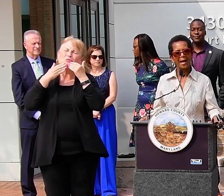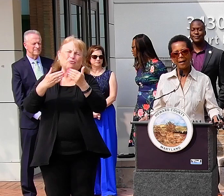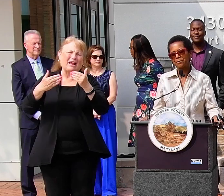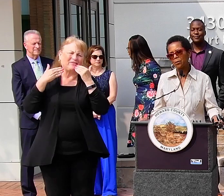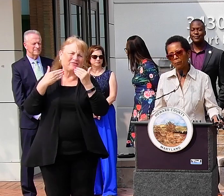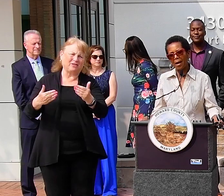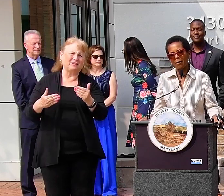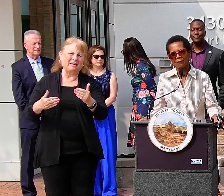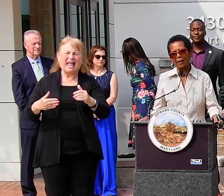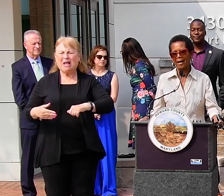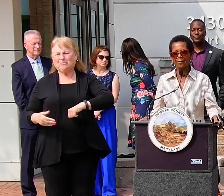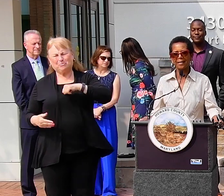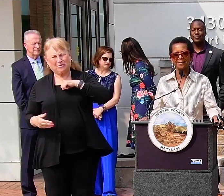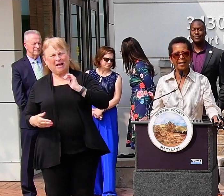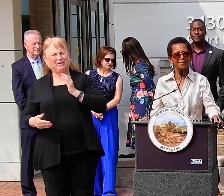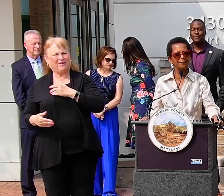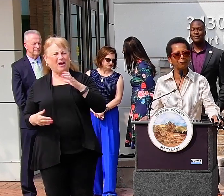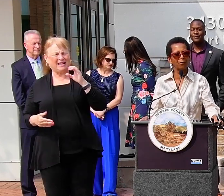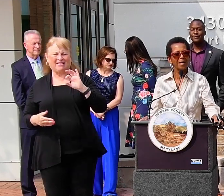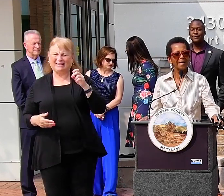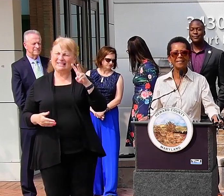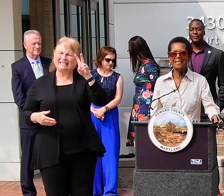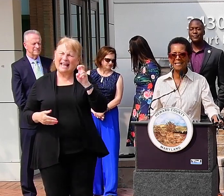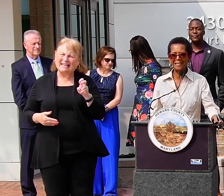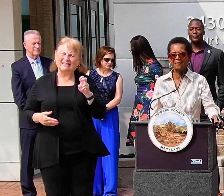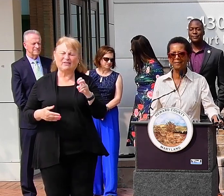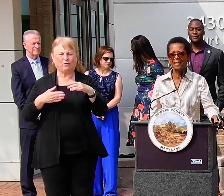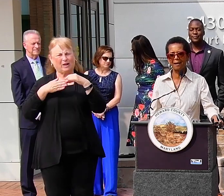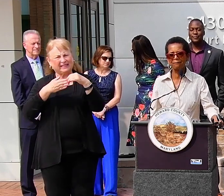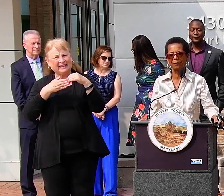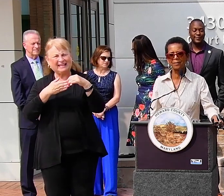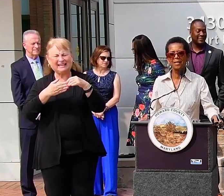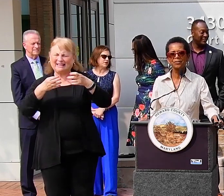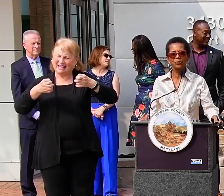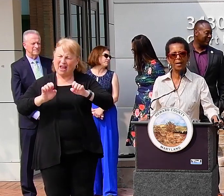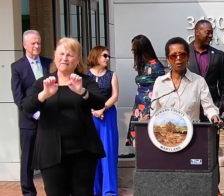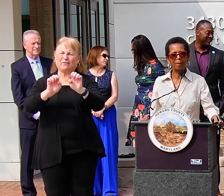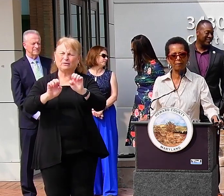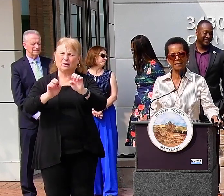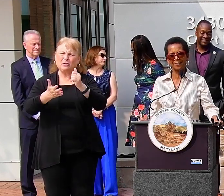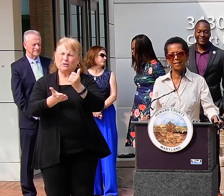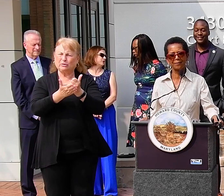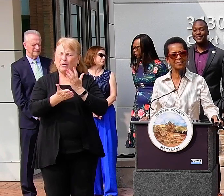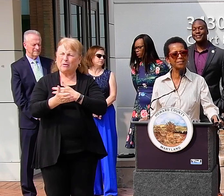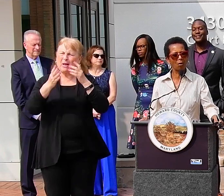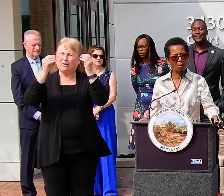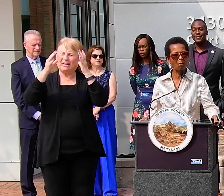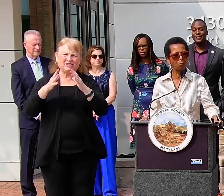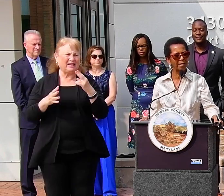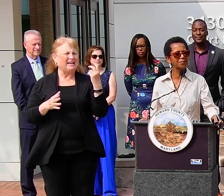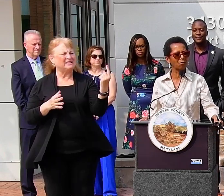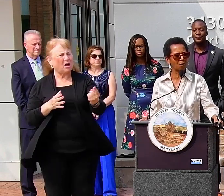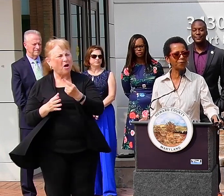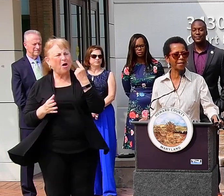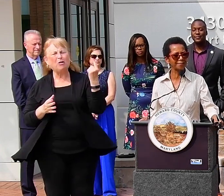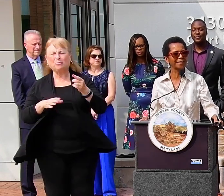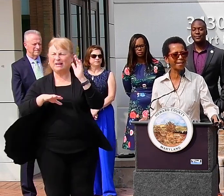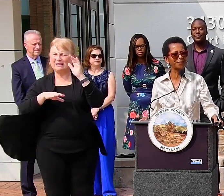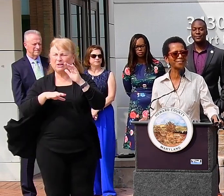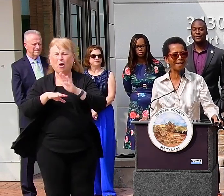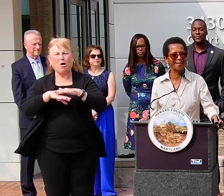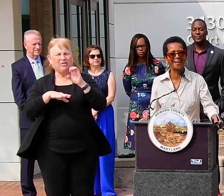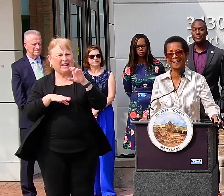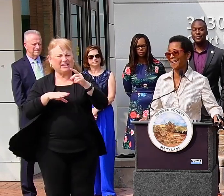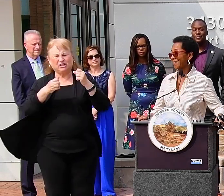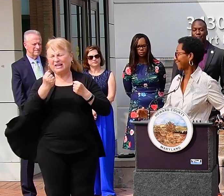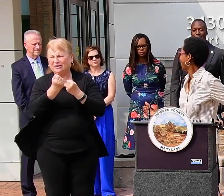grateful, and I'm so proud of our county executive for leading the effort to help our educators. He's always on the